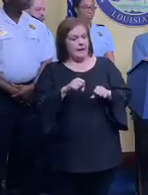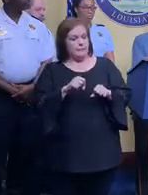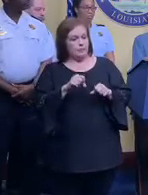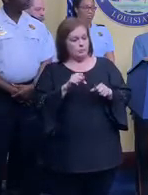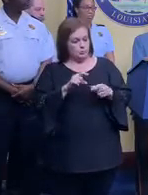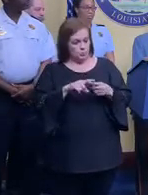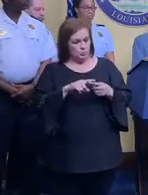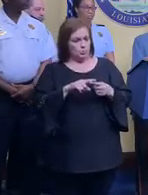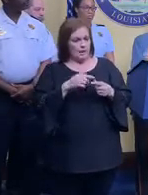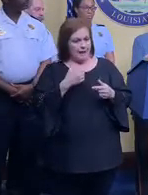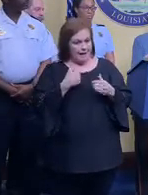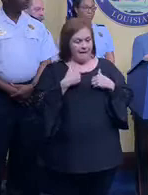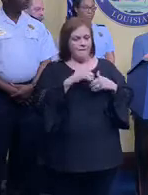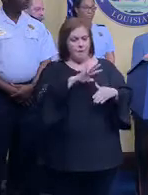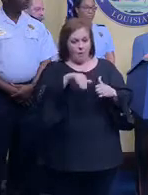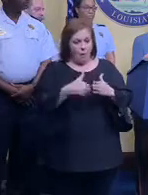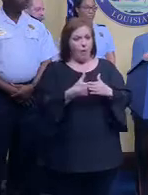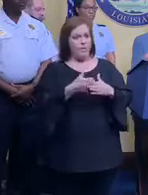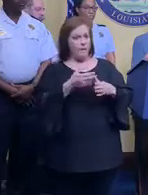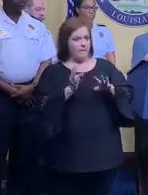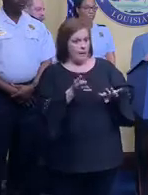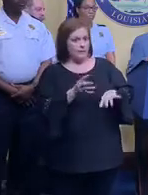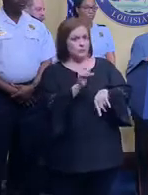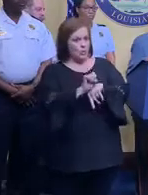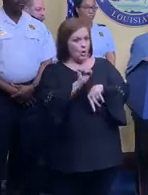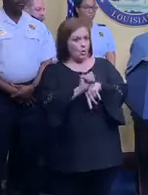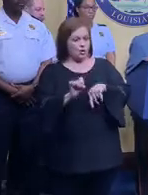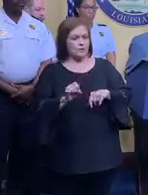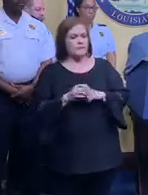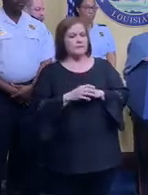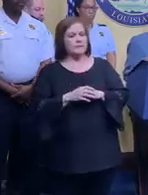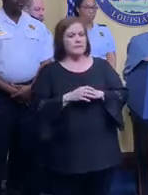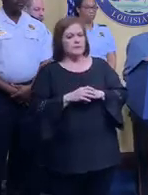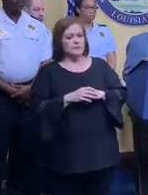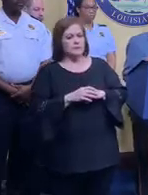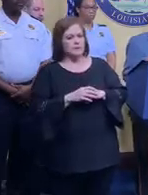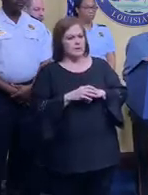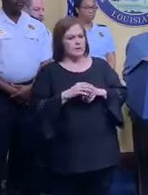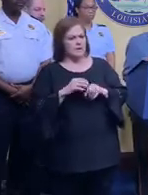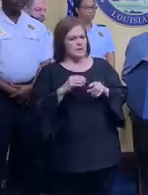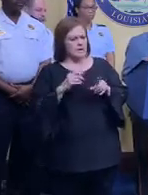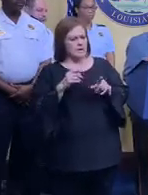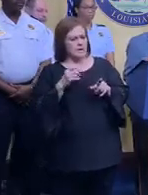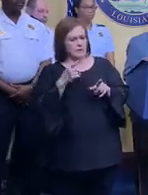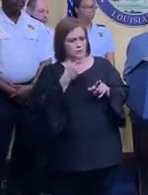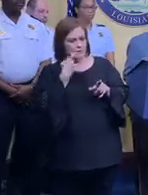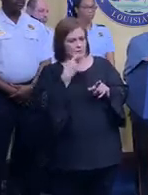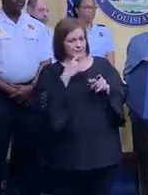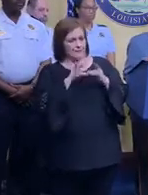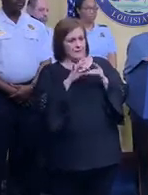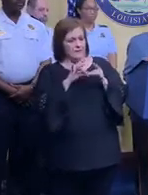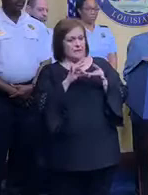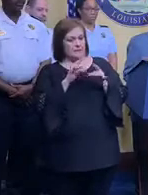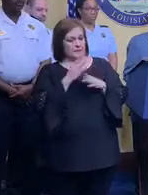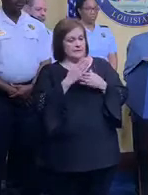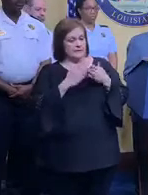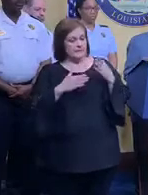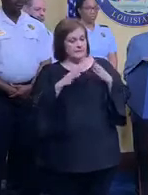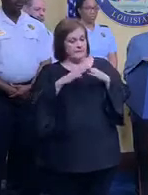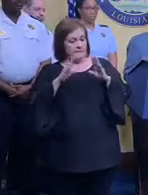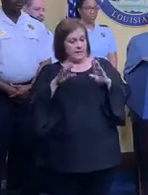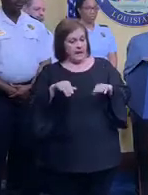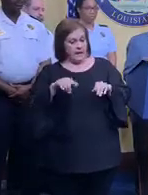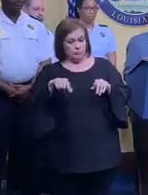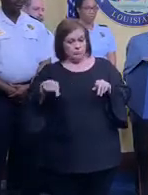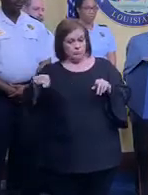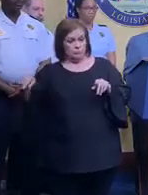the capacity at each and every home station. So. And again, my second part of my question, looking forward, some of the neighborhoods saw